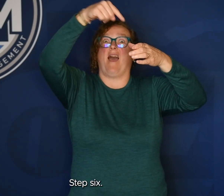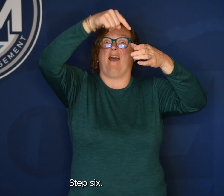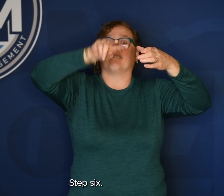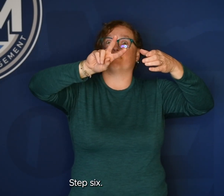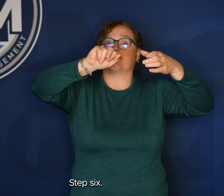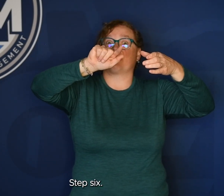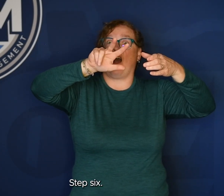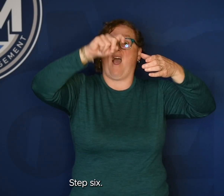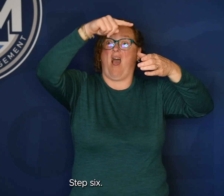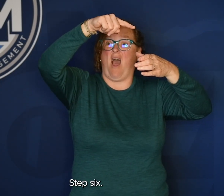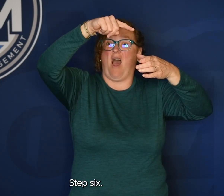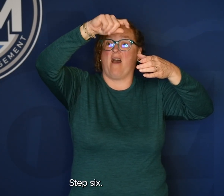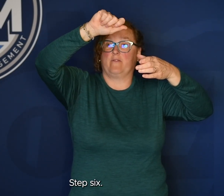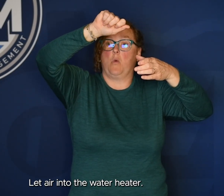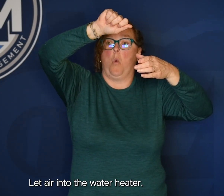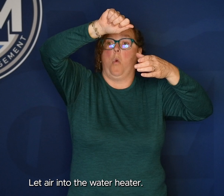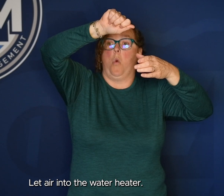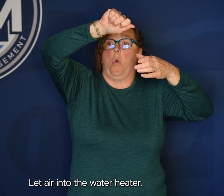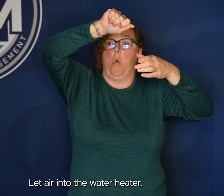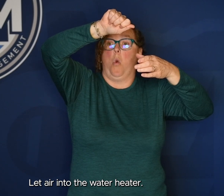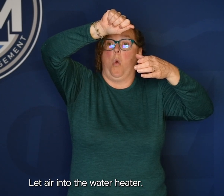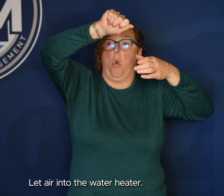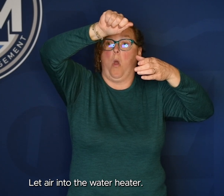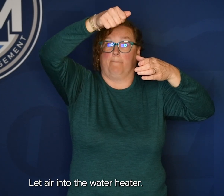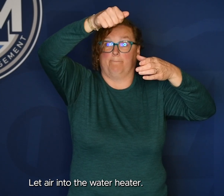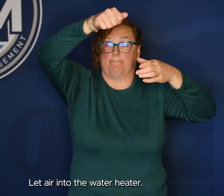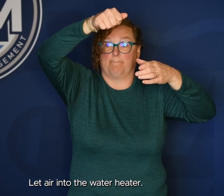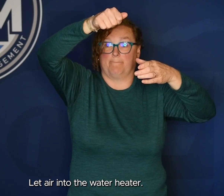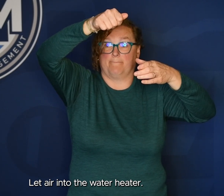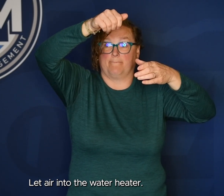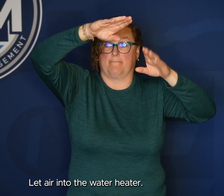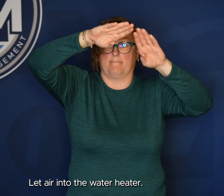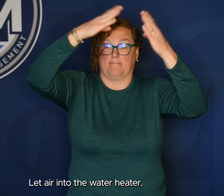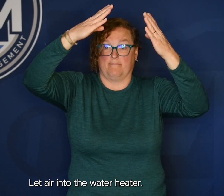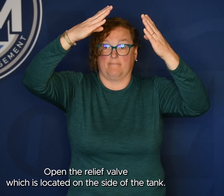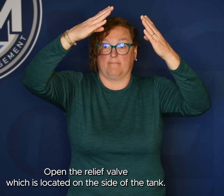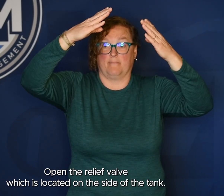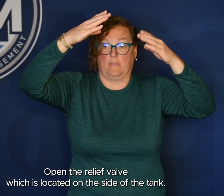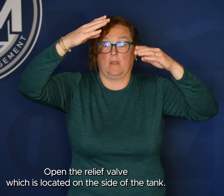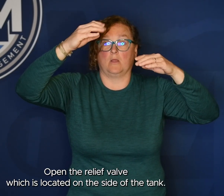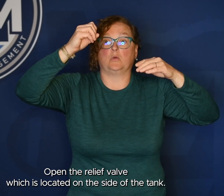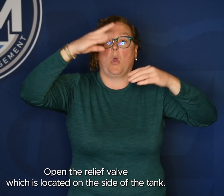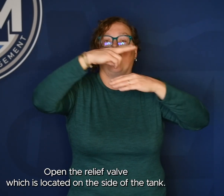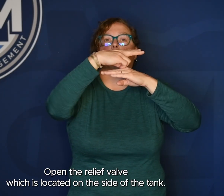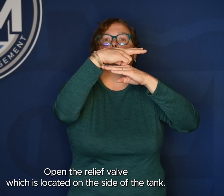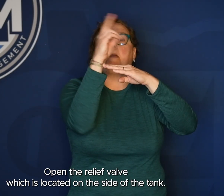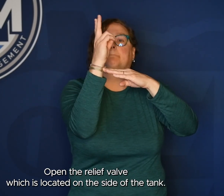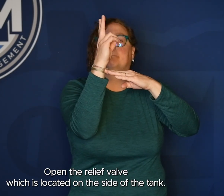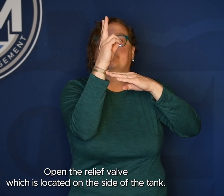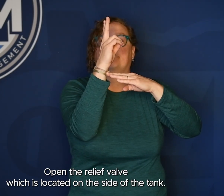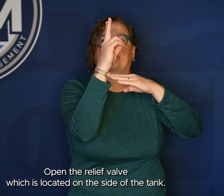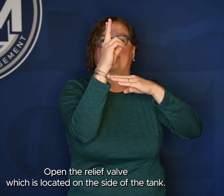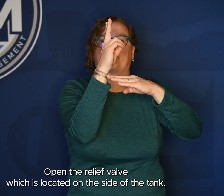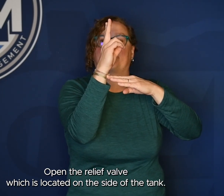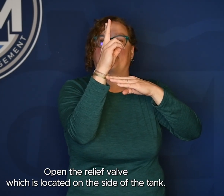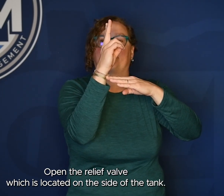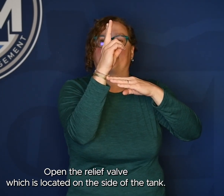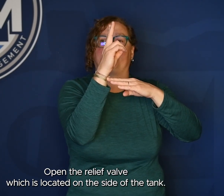Step 6. Let air into the water heater. Open the relief valve, which is located on the side of the